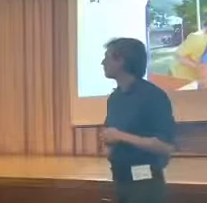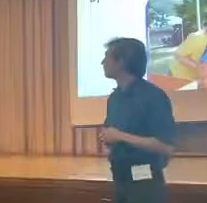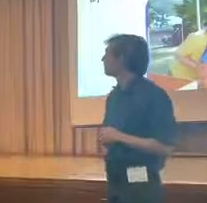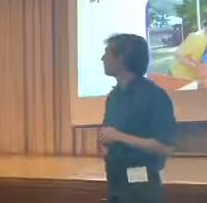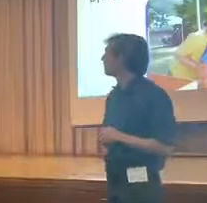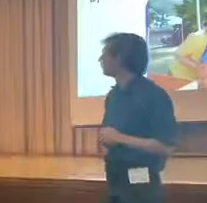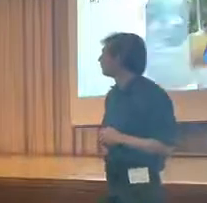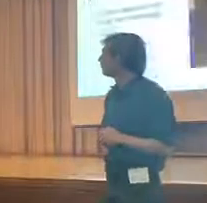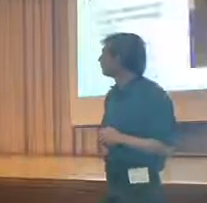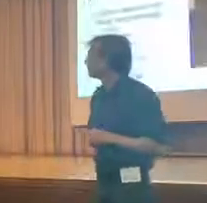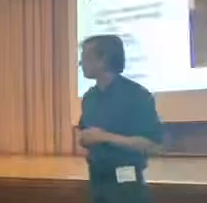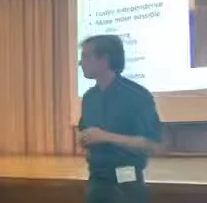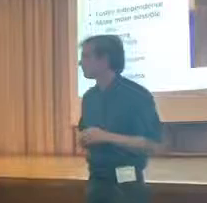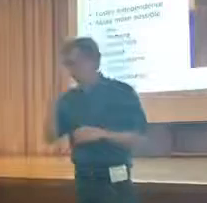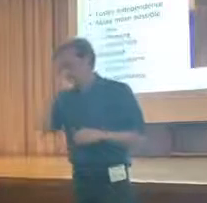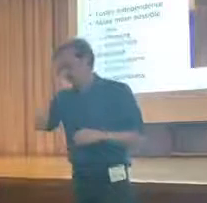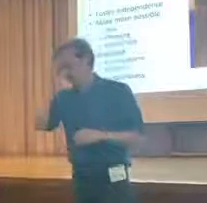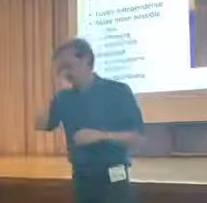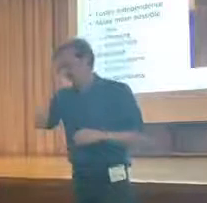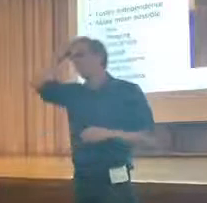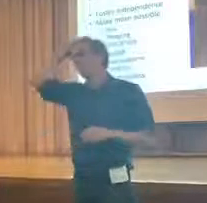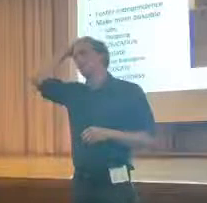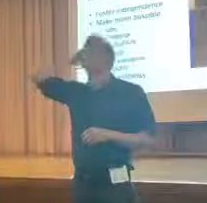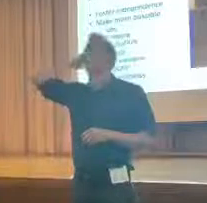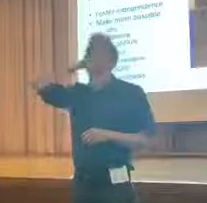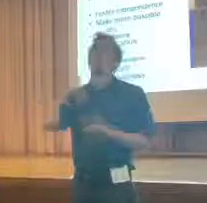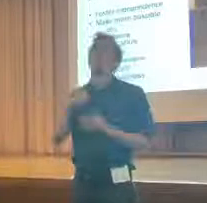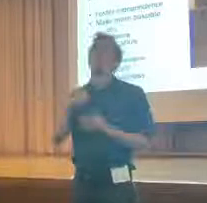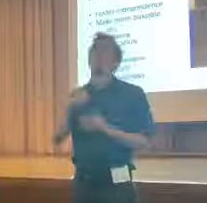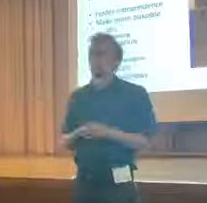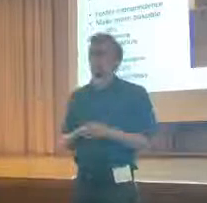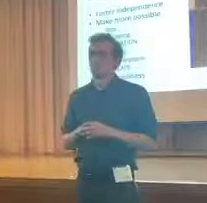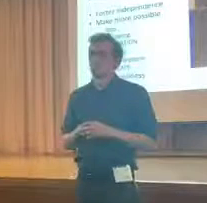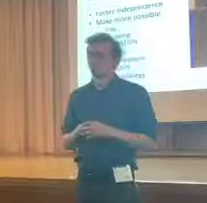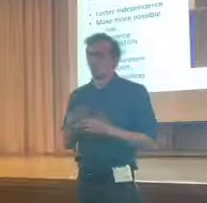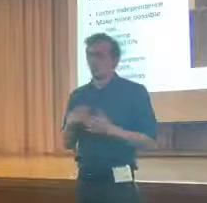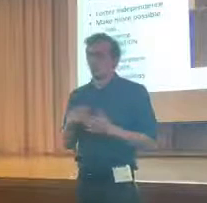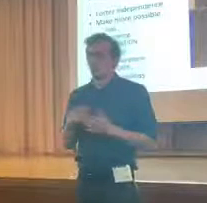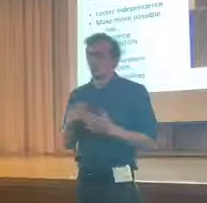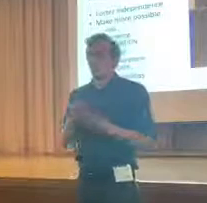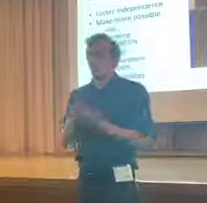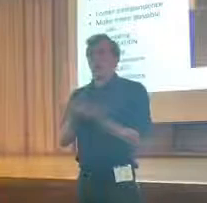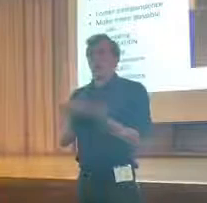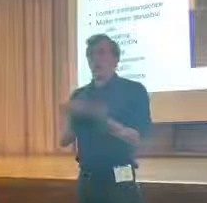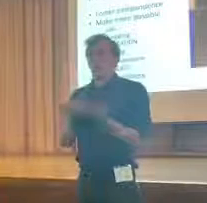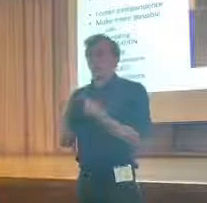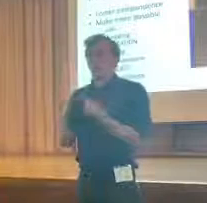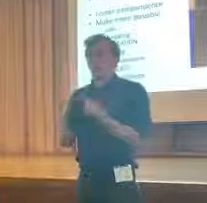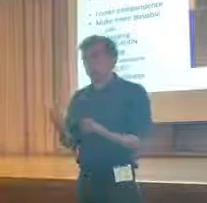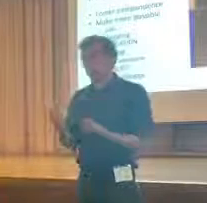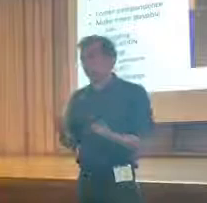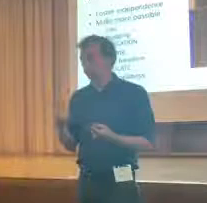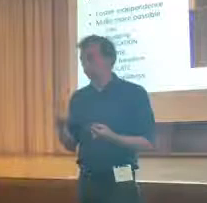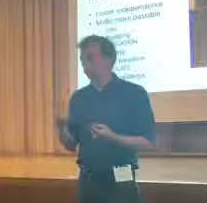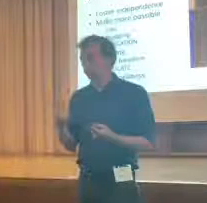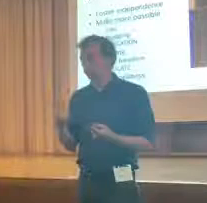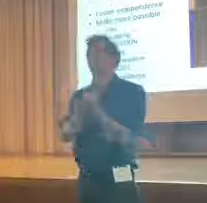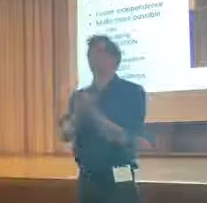What I learned along the way is that I met with the members